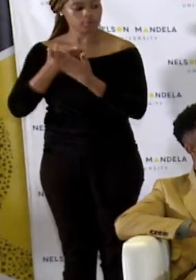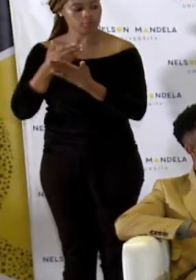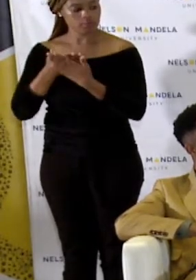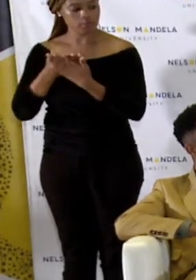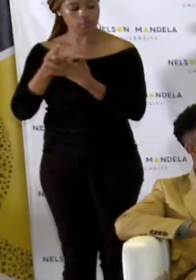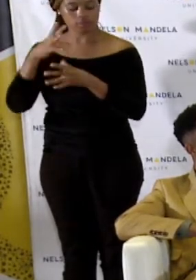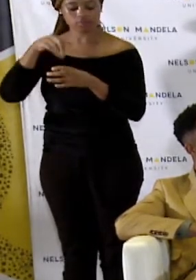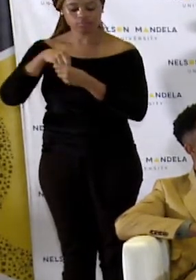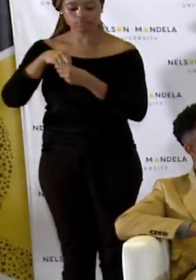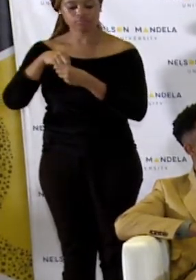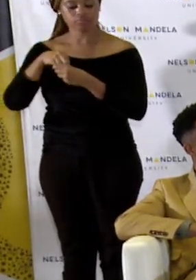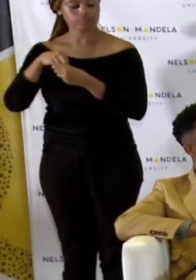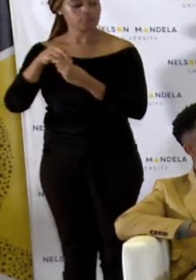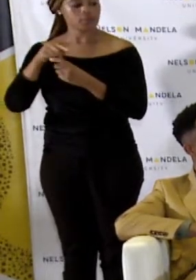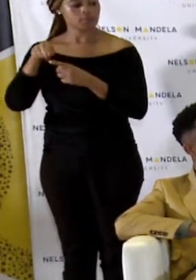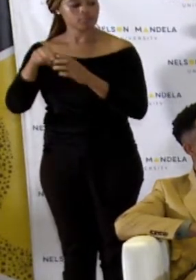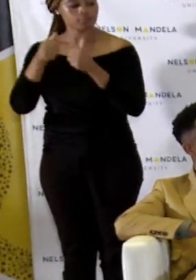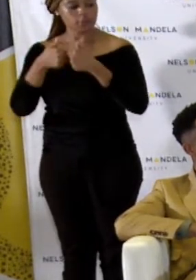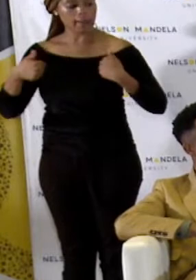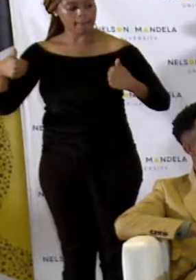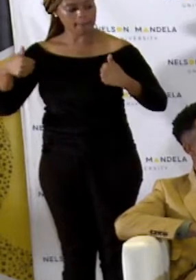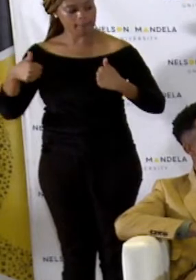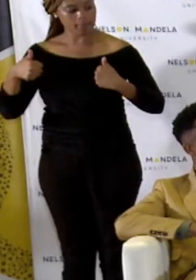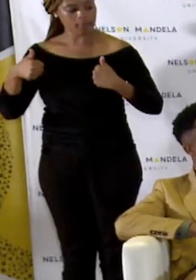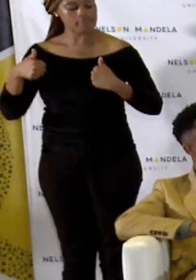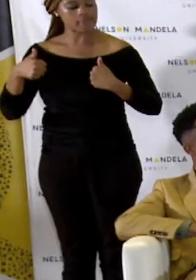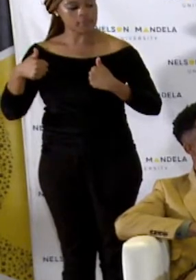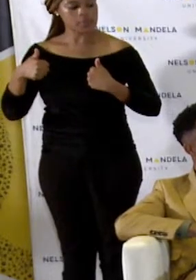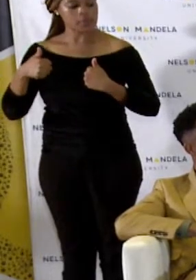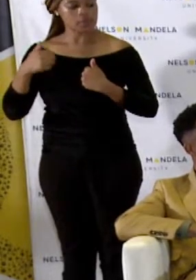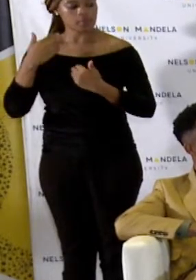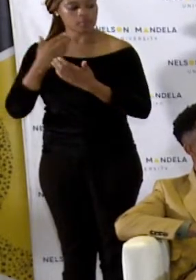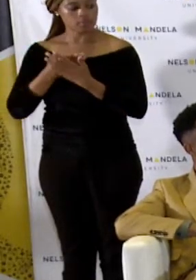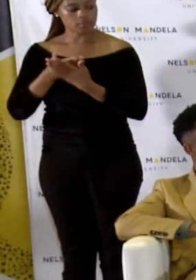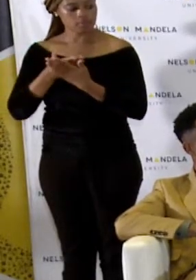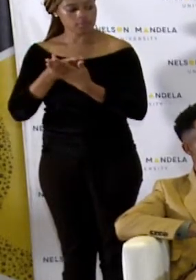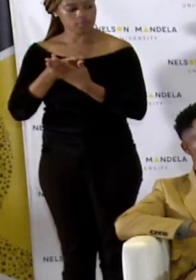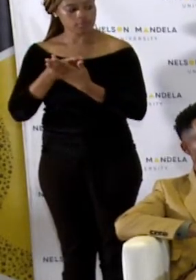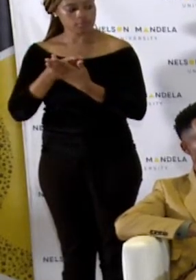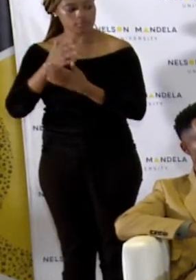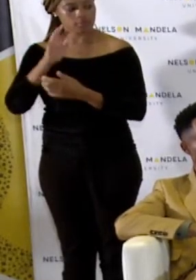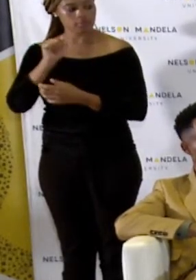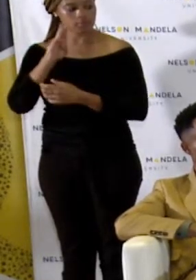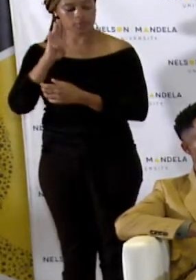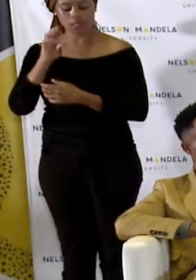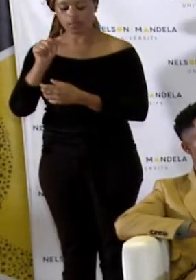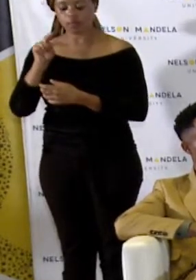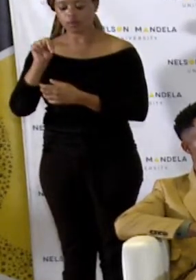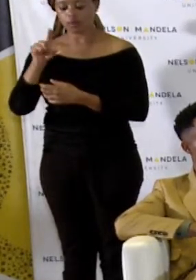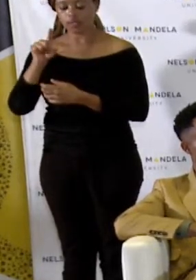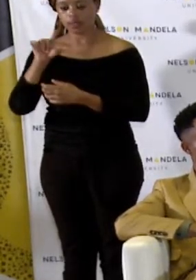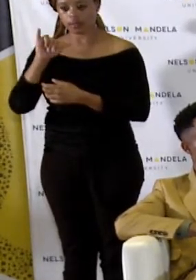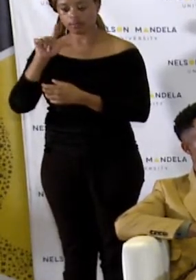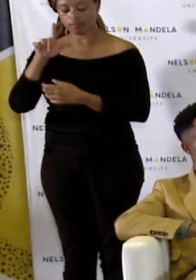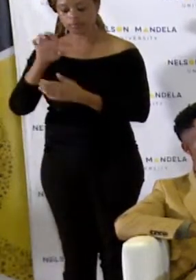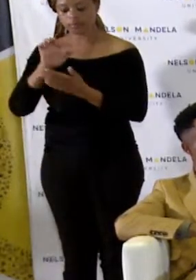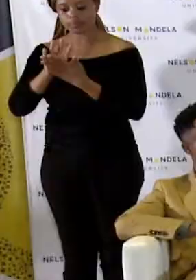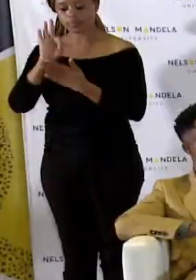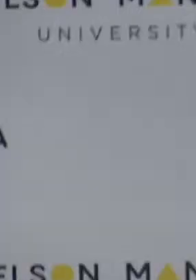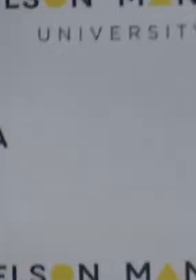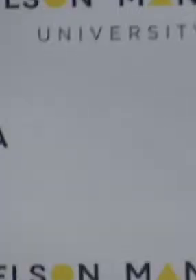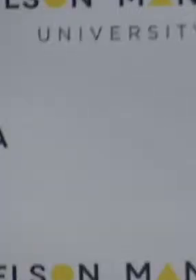to participate in the panel. I think just to drive down exactly what Abongile and Fortune said, we